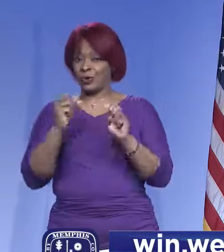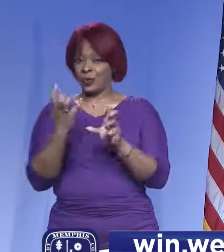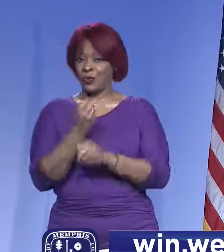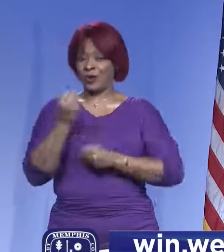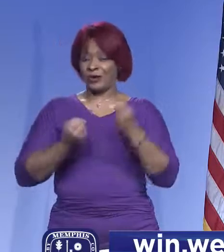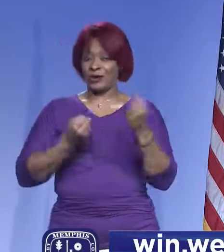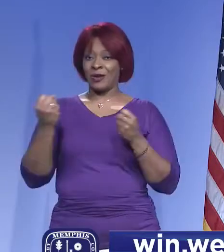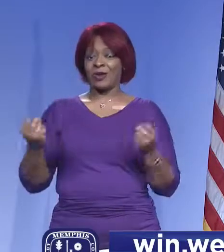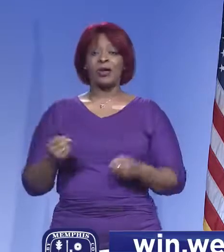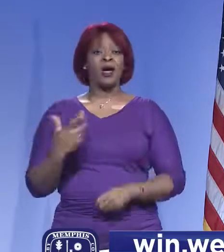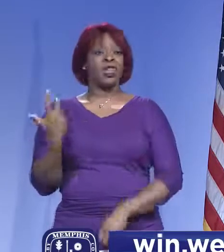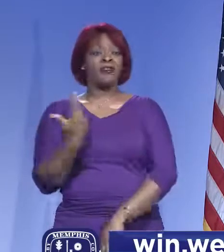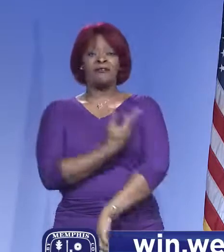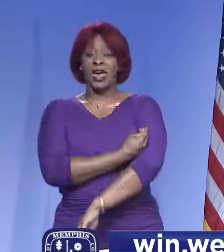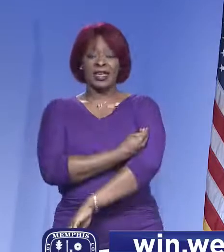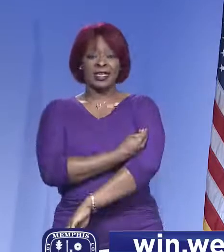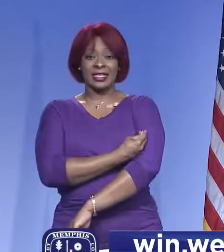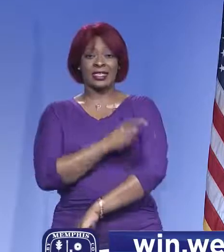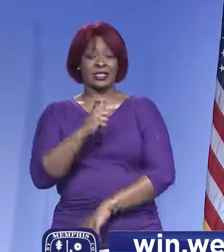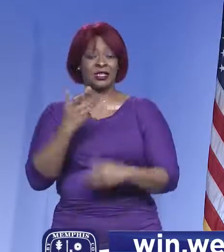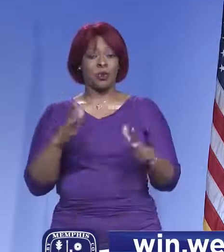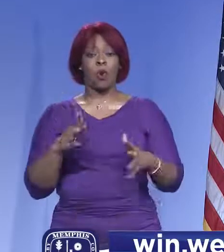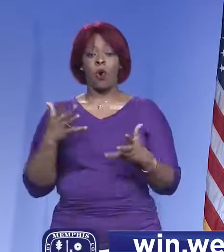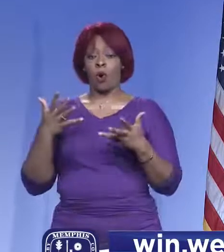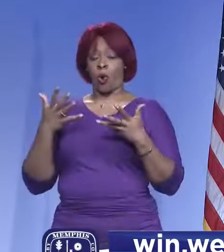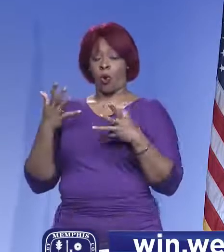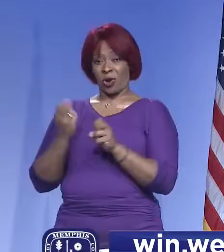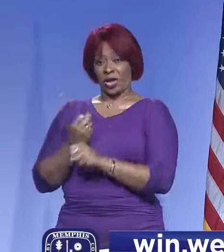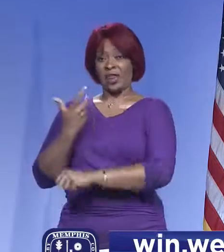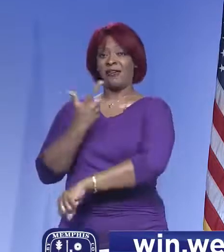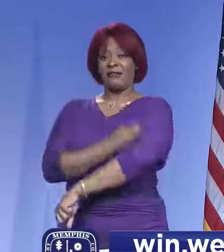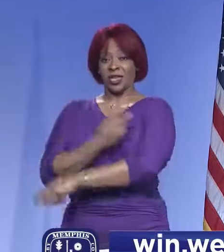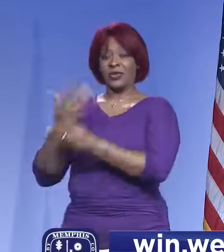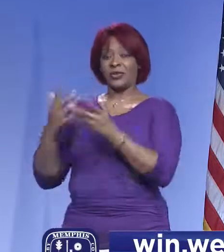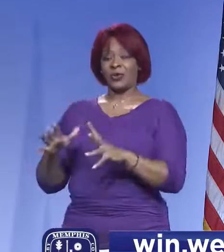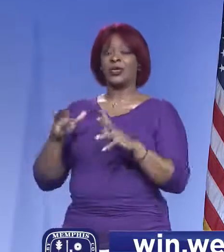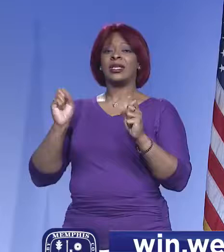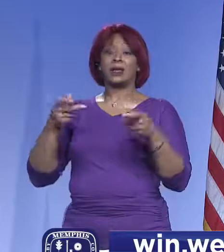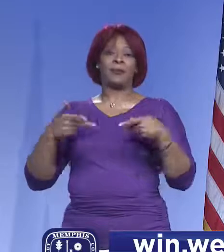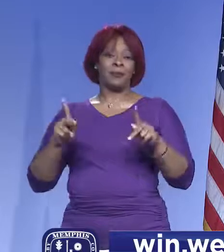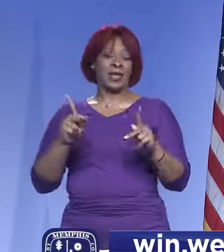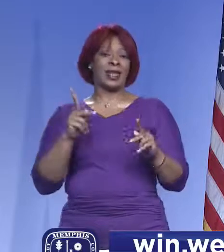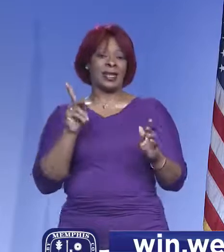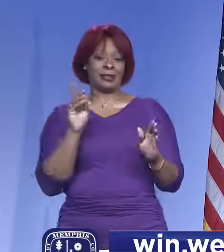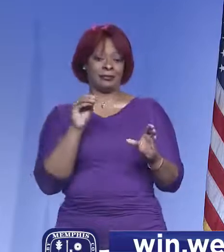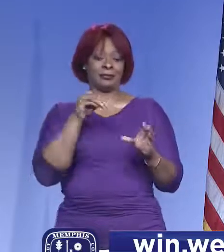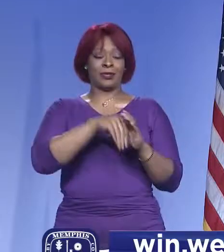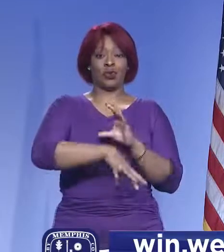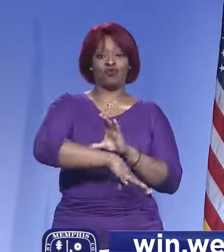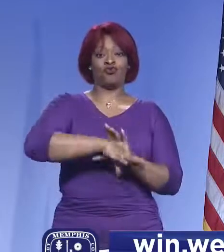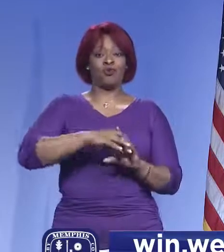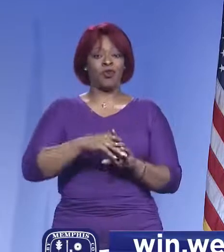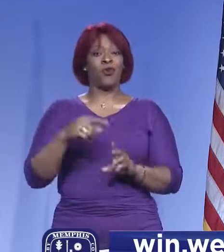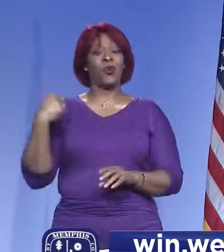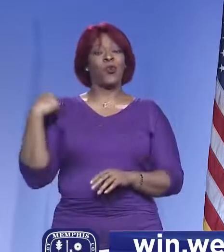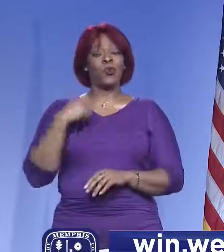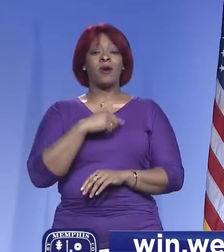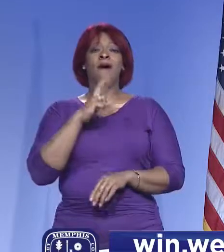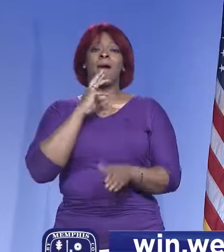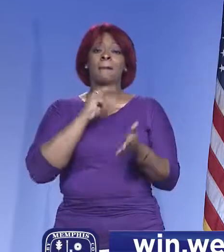have been vaccinated, or you need to get vaccinated, and you're eligible to enter. You can go to the wearememphis.com